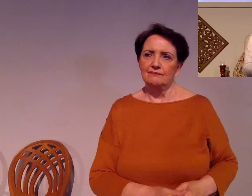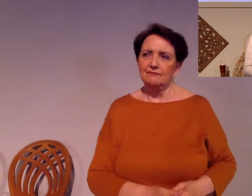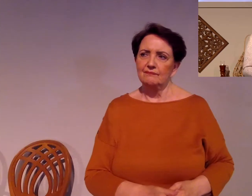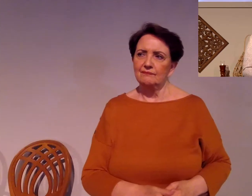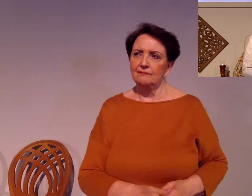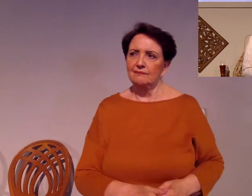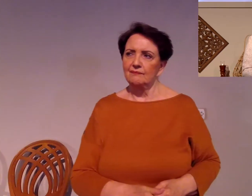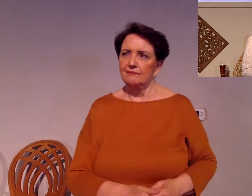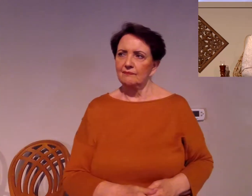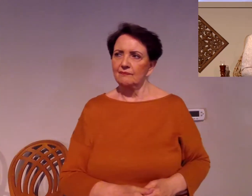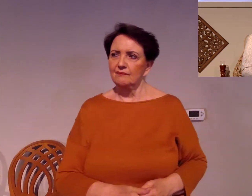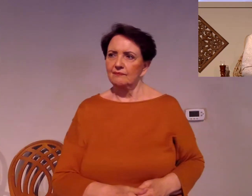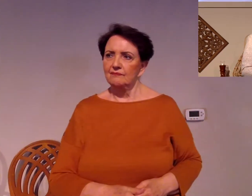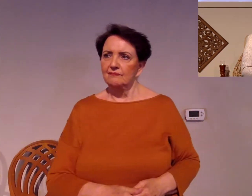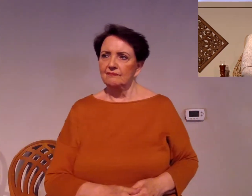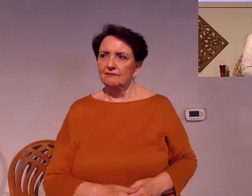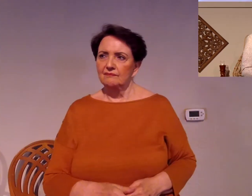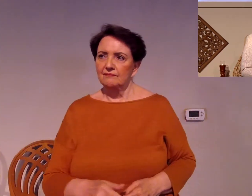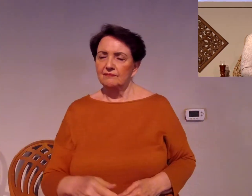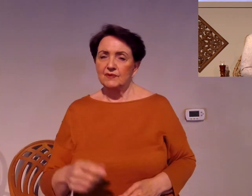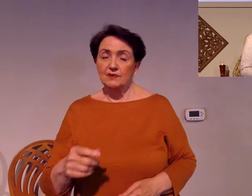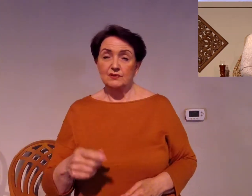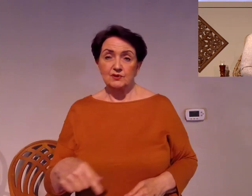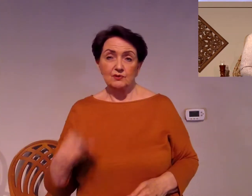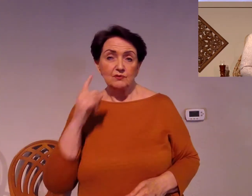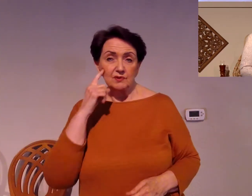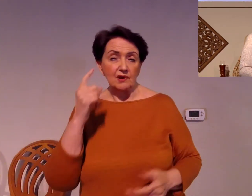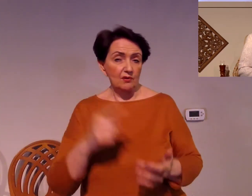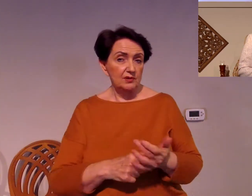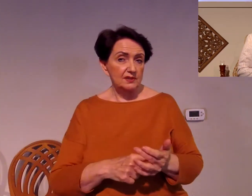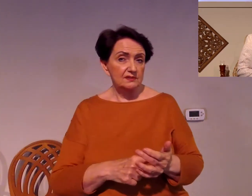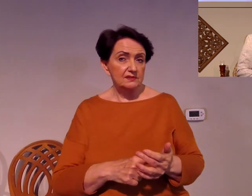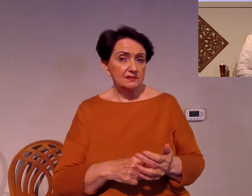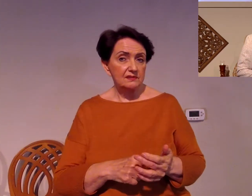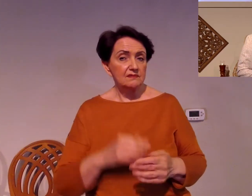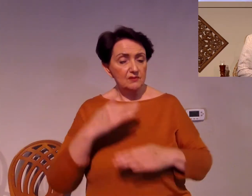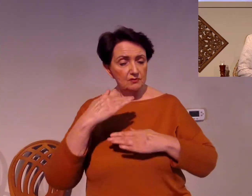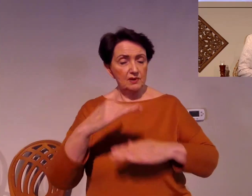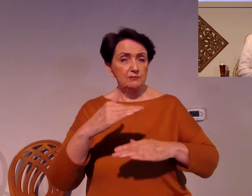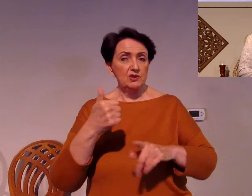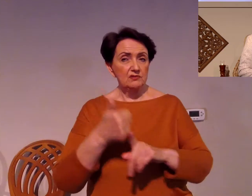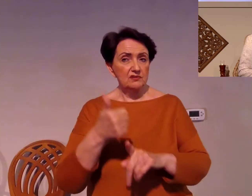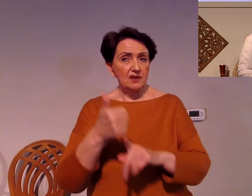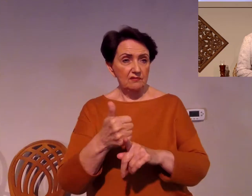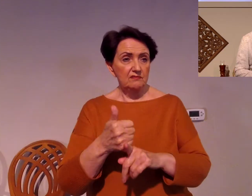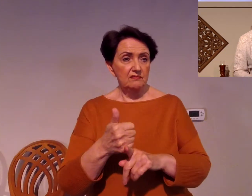even aware at the times that you're limiting yourself that you're limiting yourself?